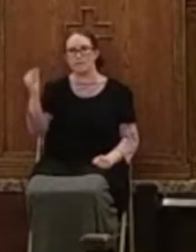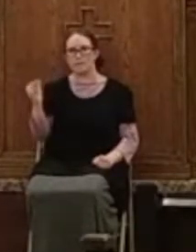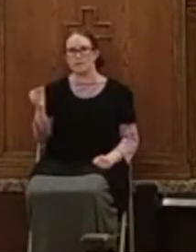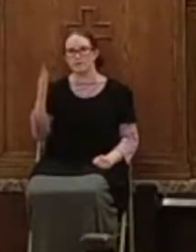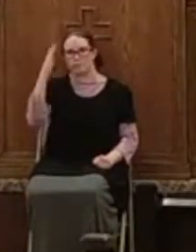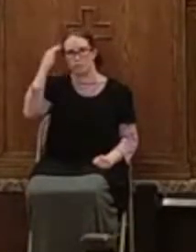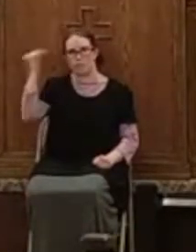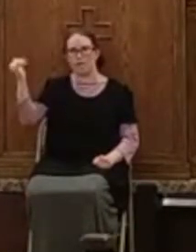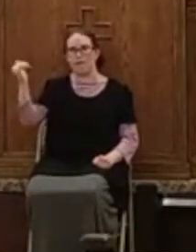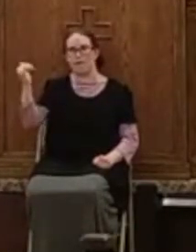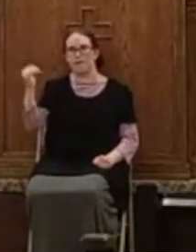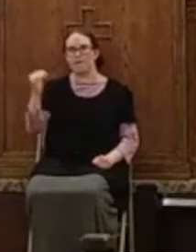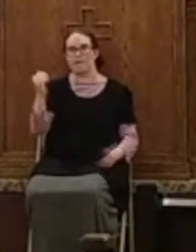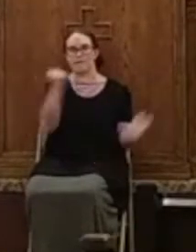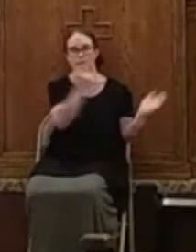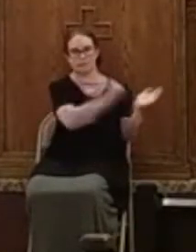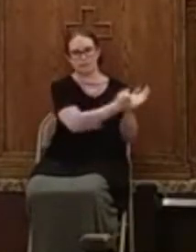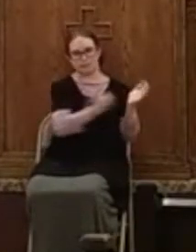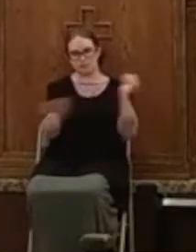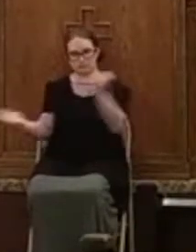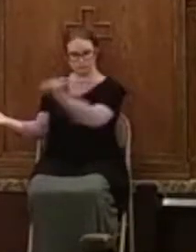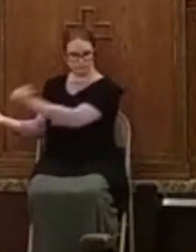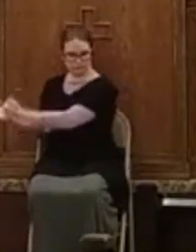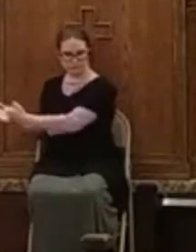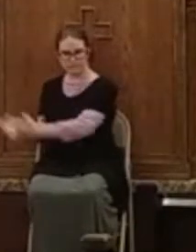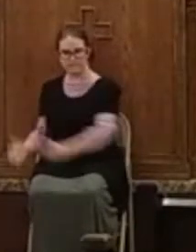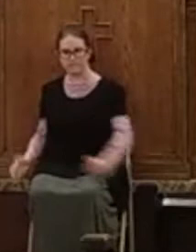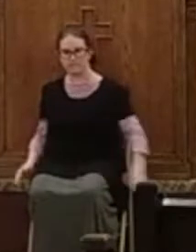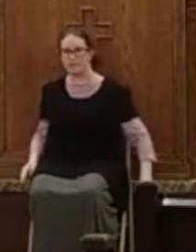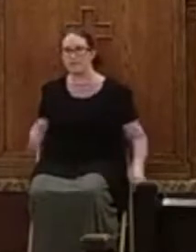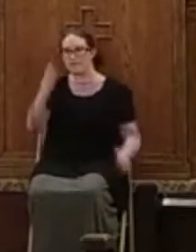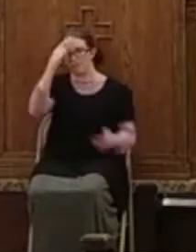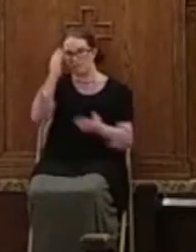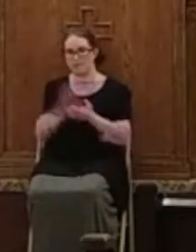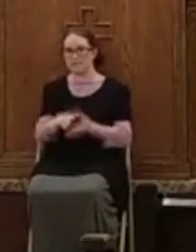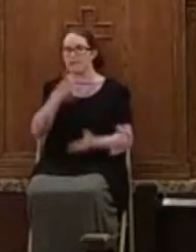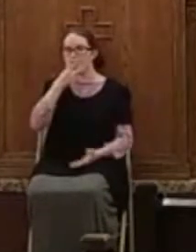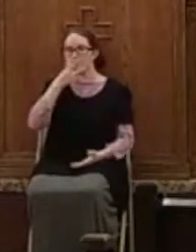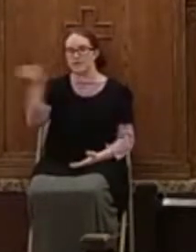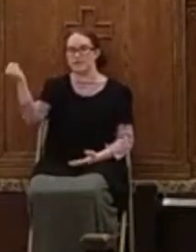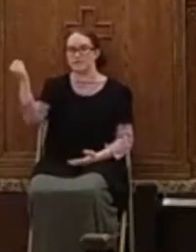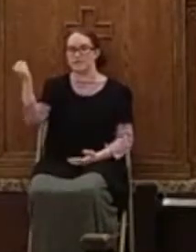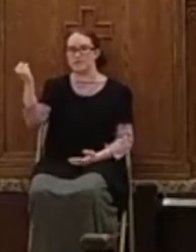why, amen, they crucified him, because they believed that he blasphemed.